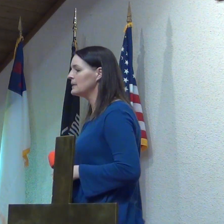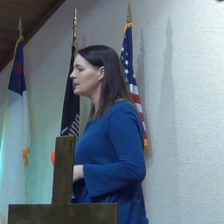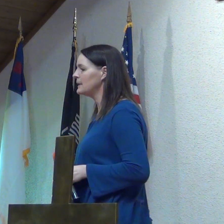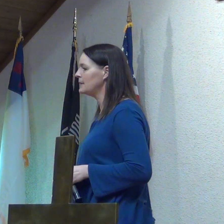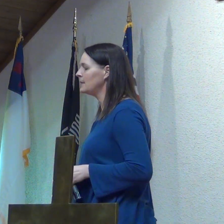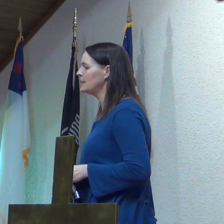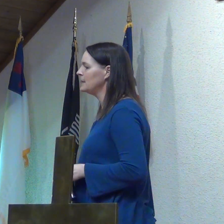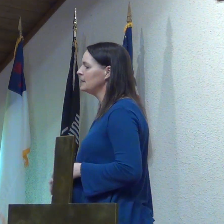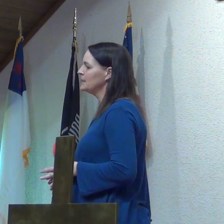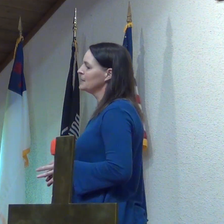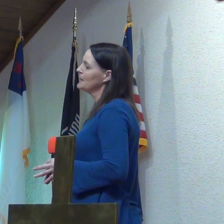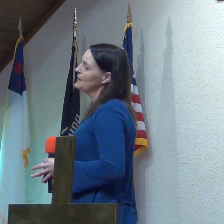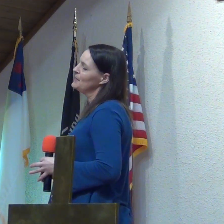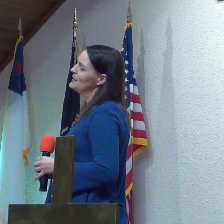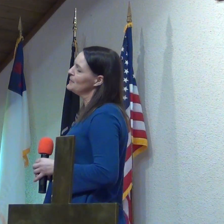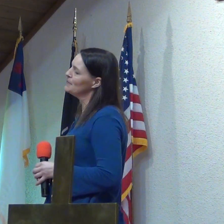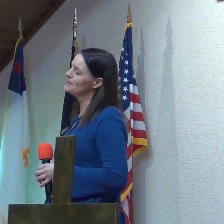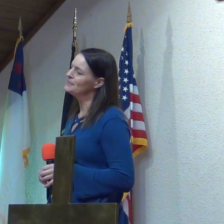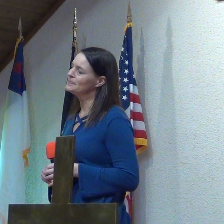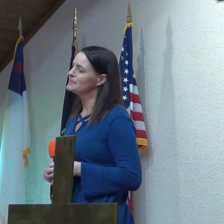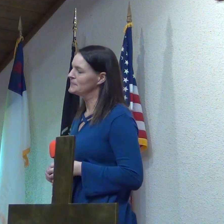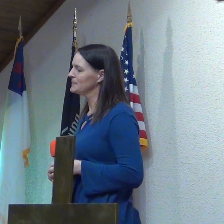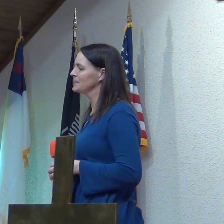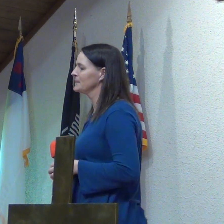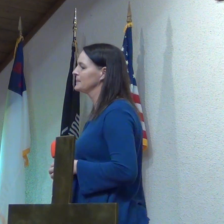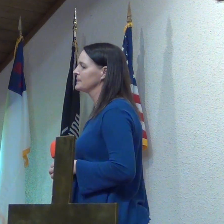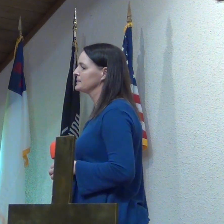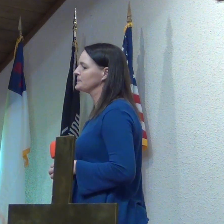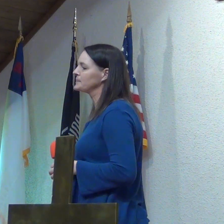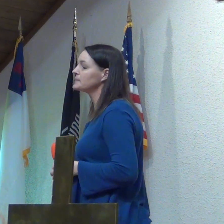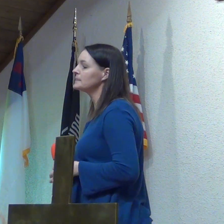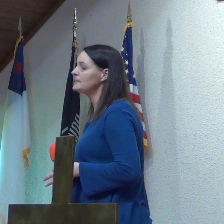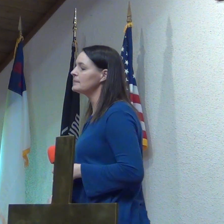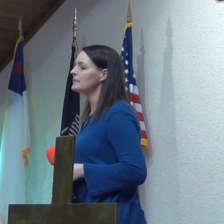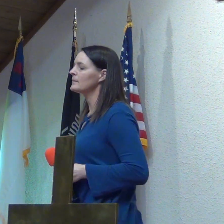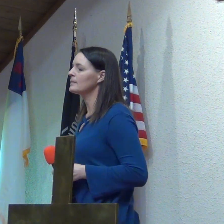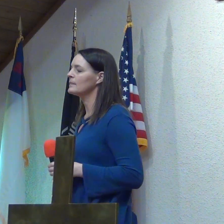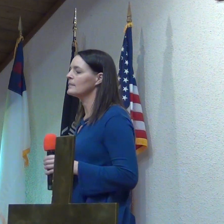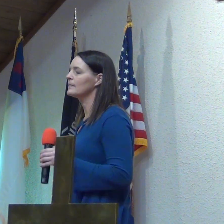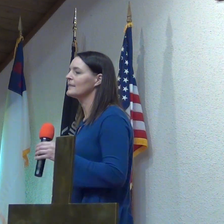When the life I built came crashing to the ground,